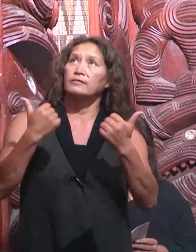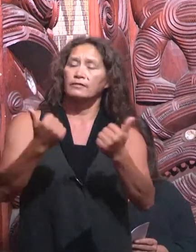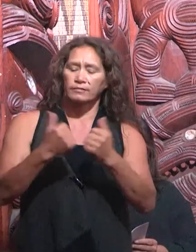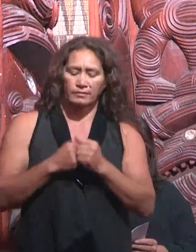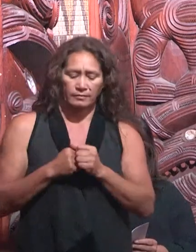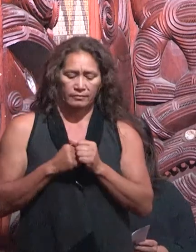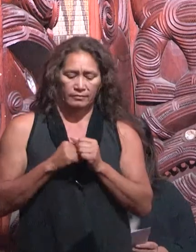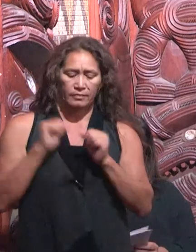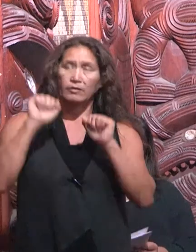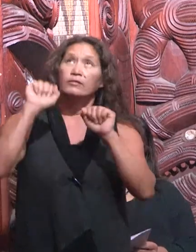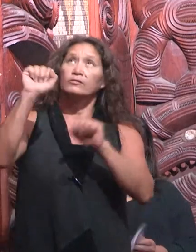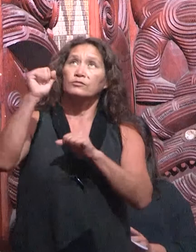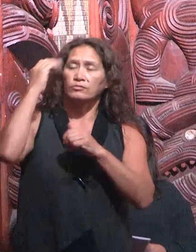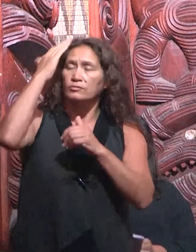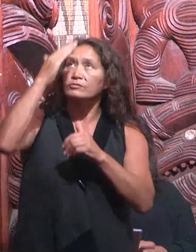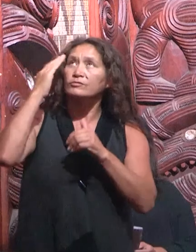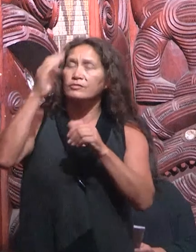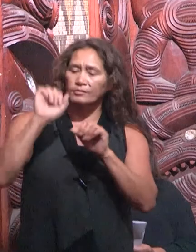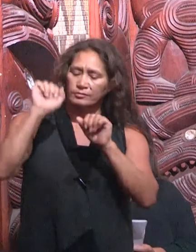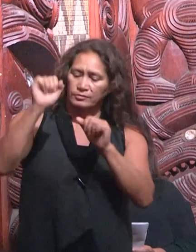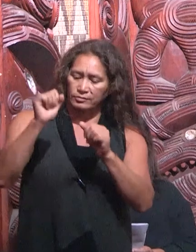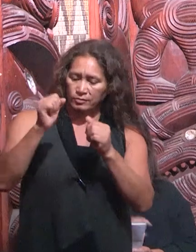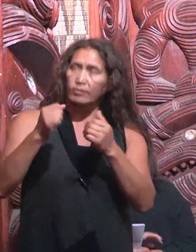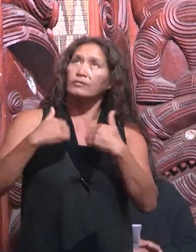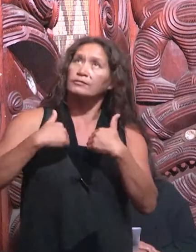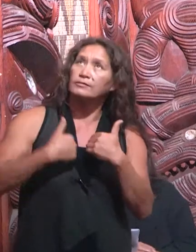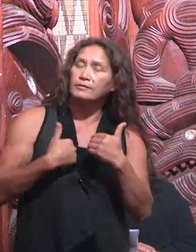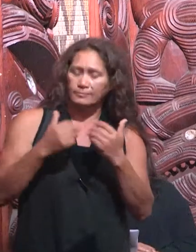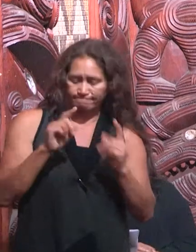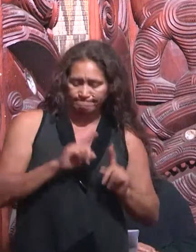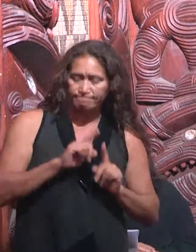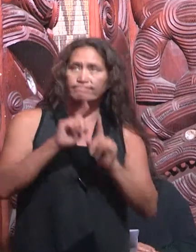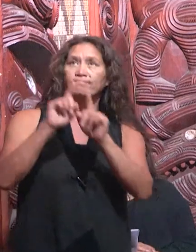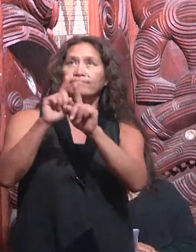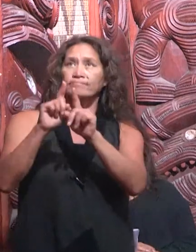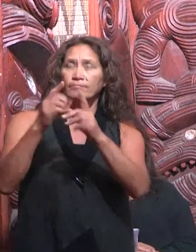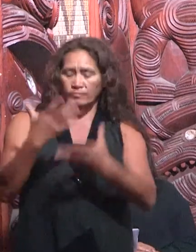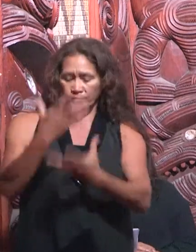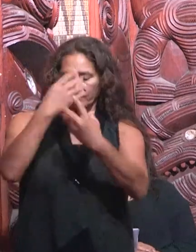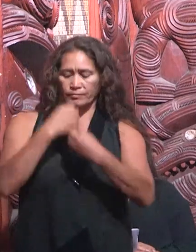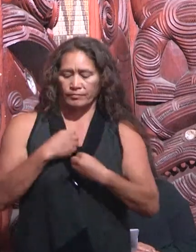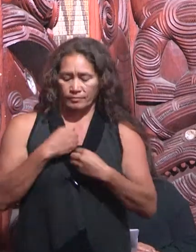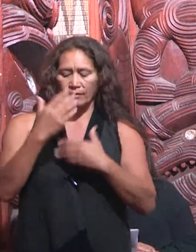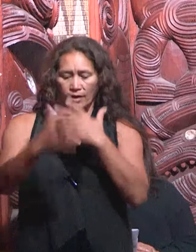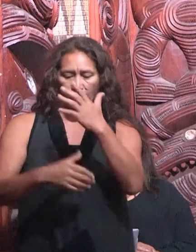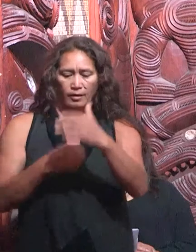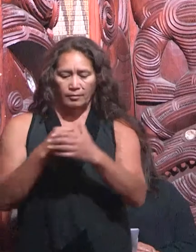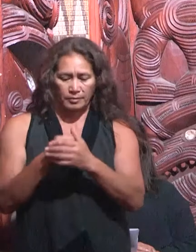wawata, koe tuktuki, koe mahi, koe taia, ka utonu. Amene.